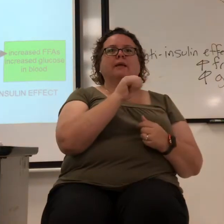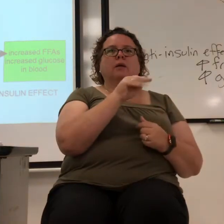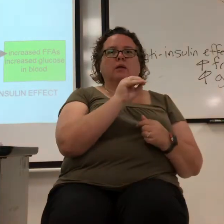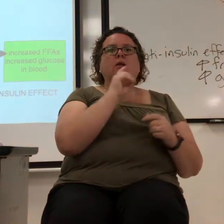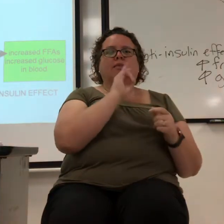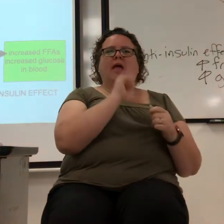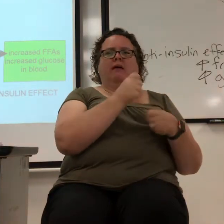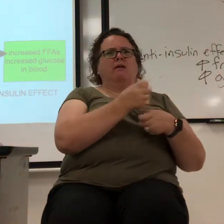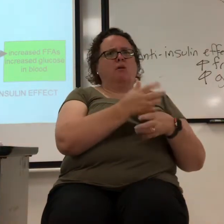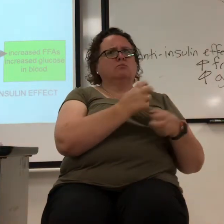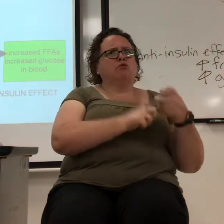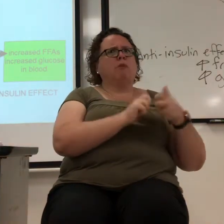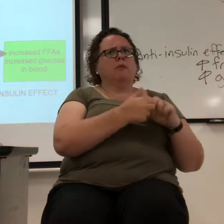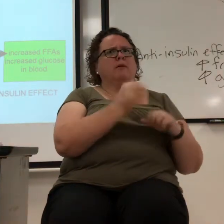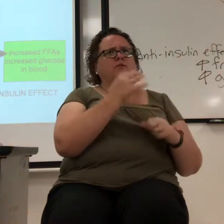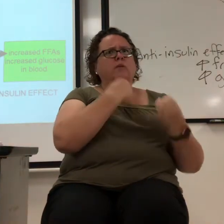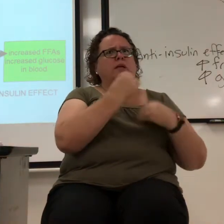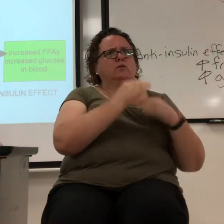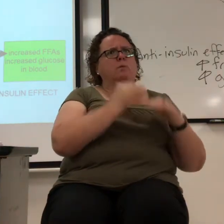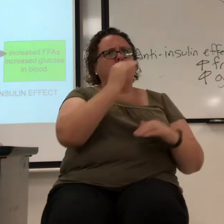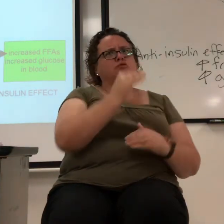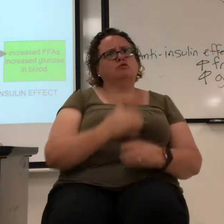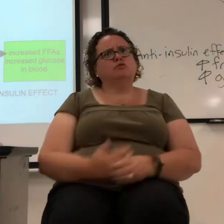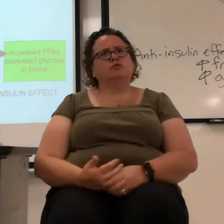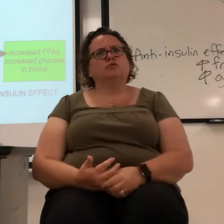can cause problems if you eat too much of it.